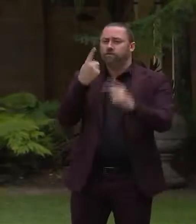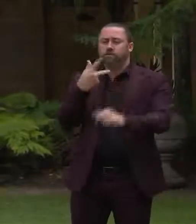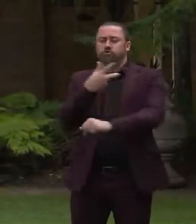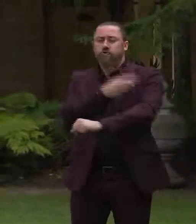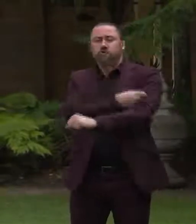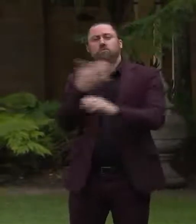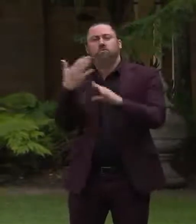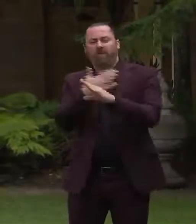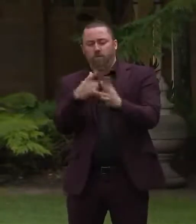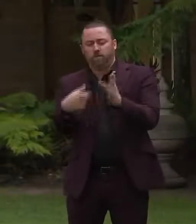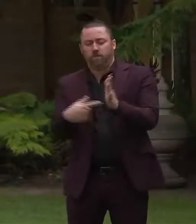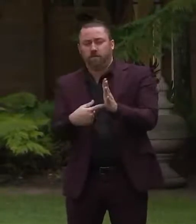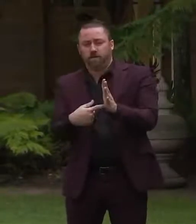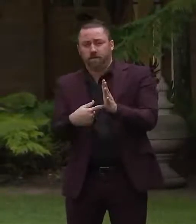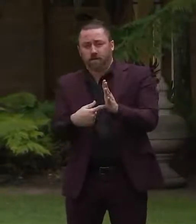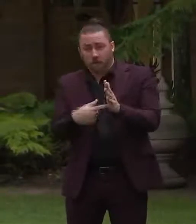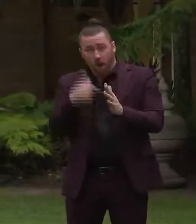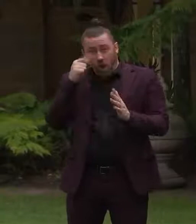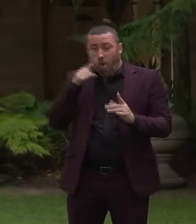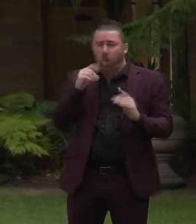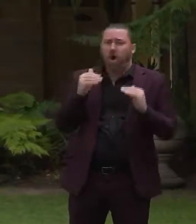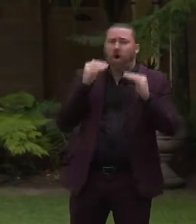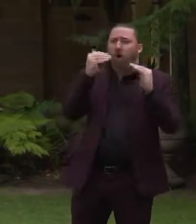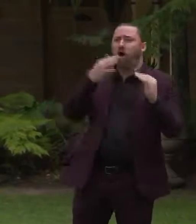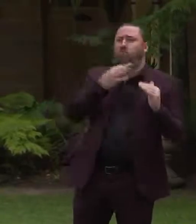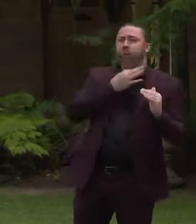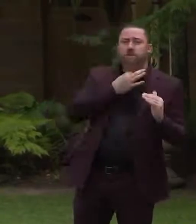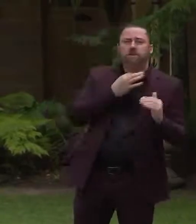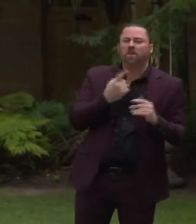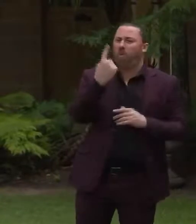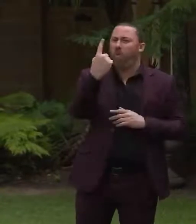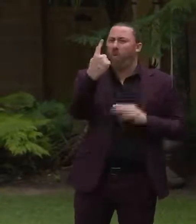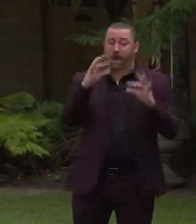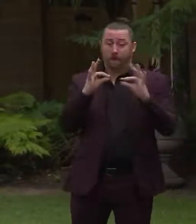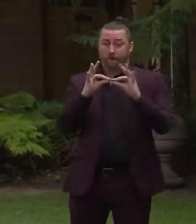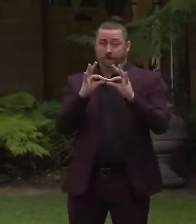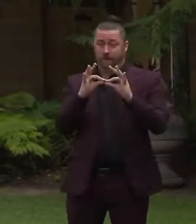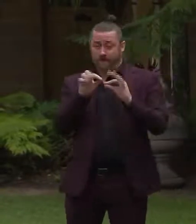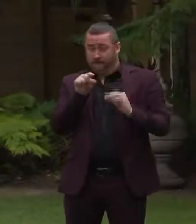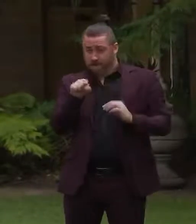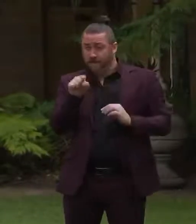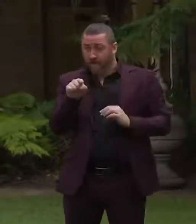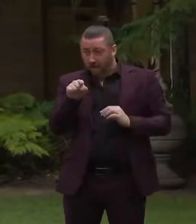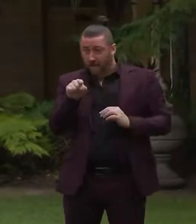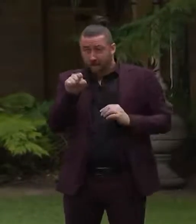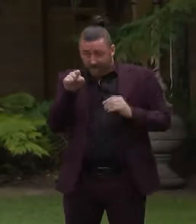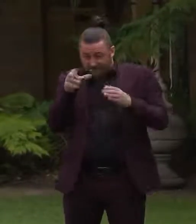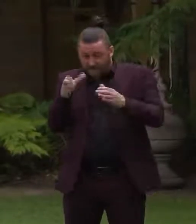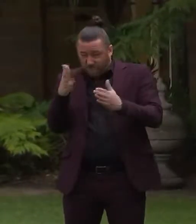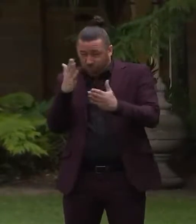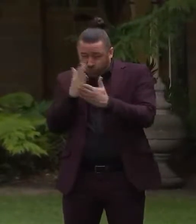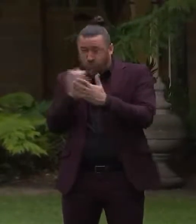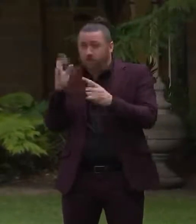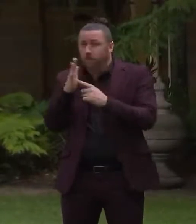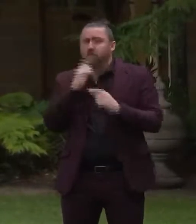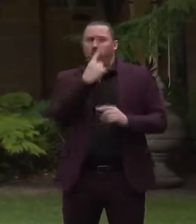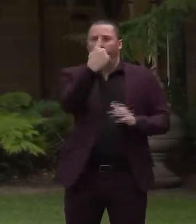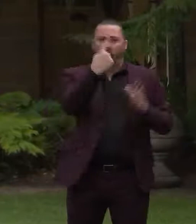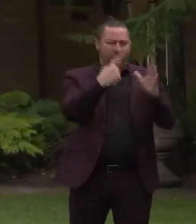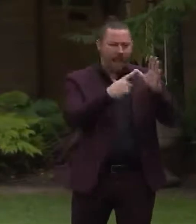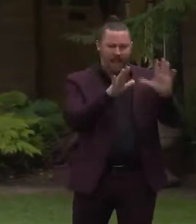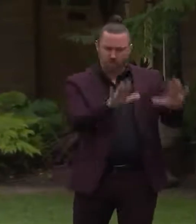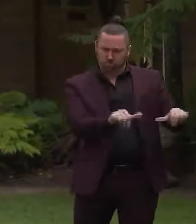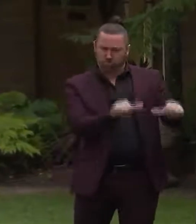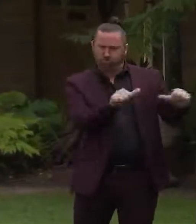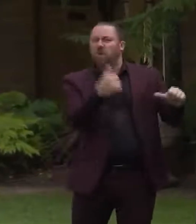and absolutely our most vulnerable. So 1B is probably the most critical category. We're through 1A. There's